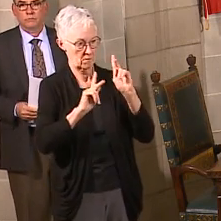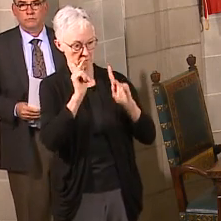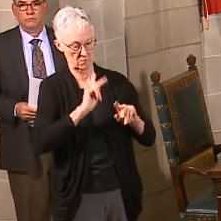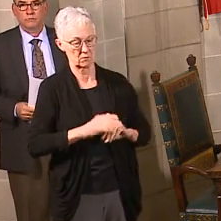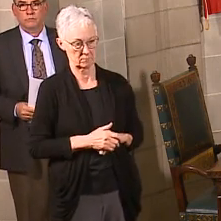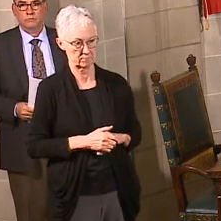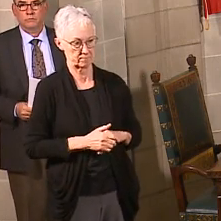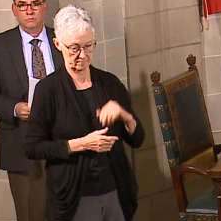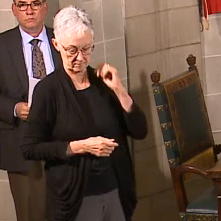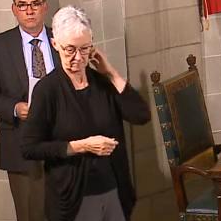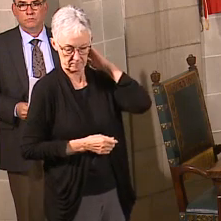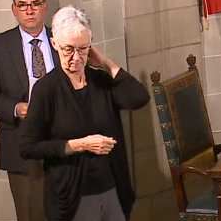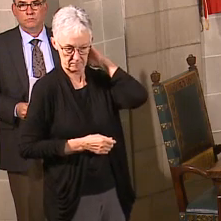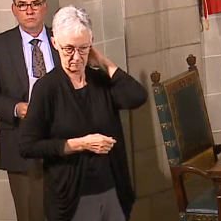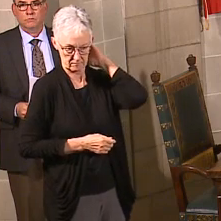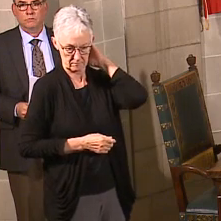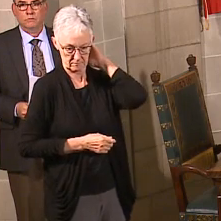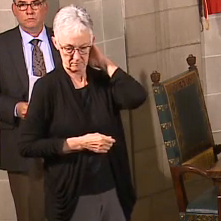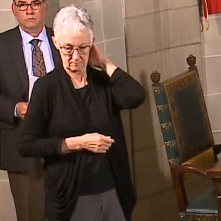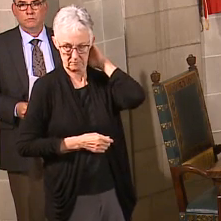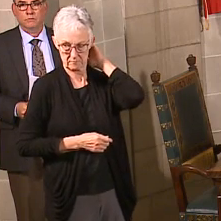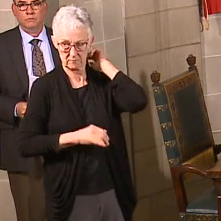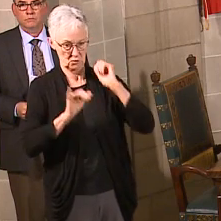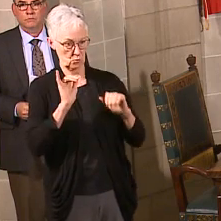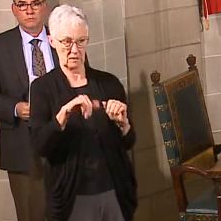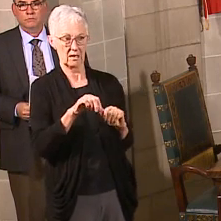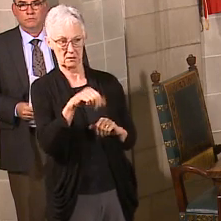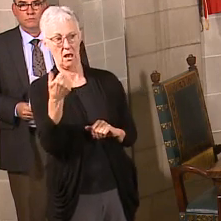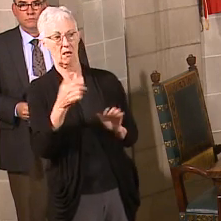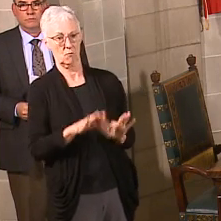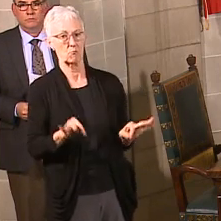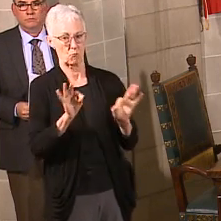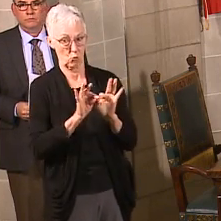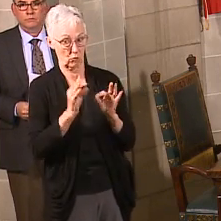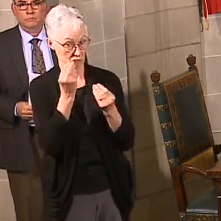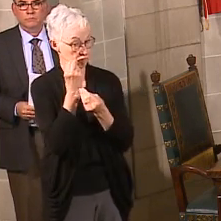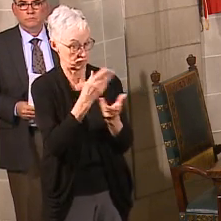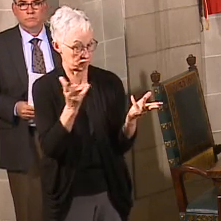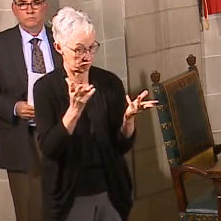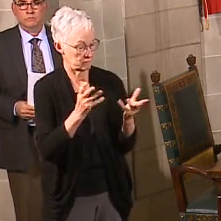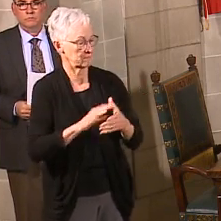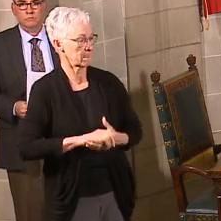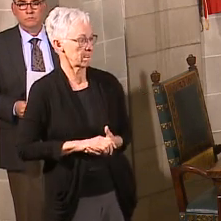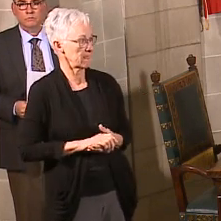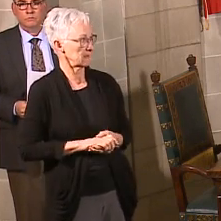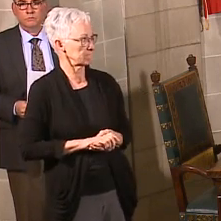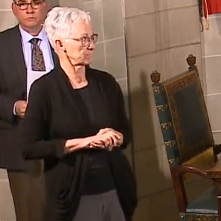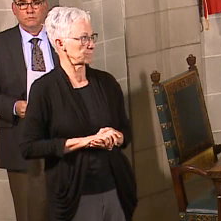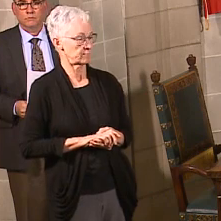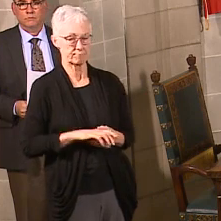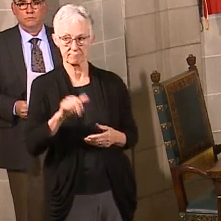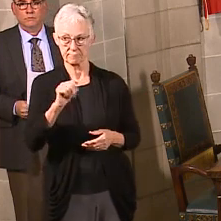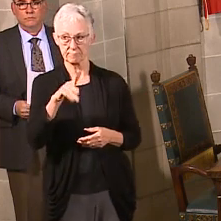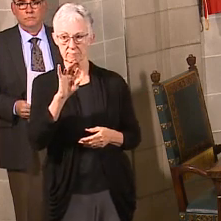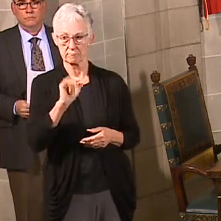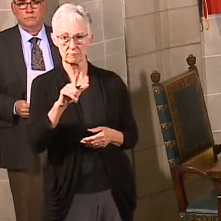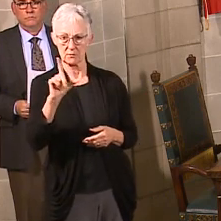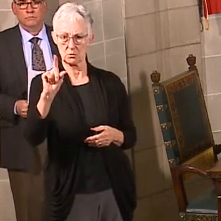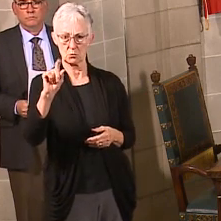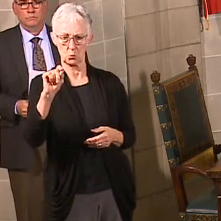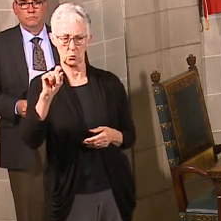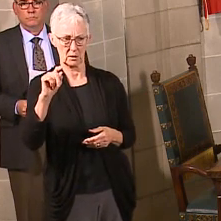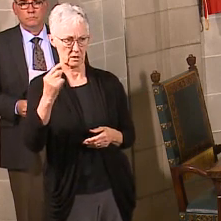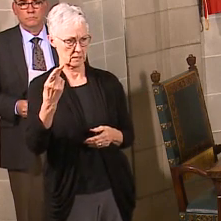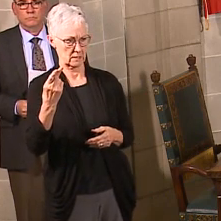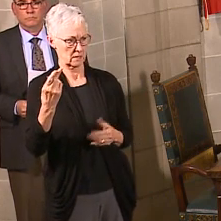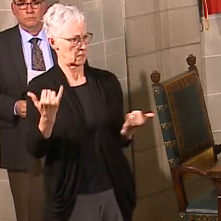back here in the state. So that is another important message we have today. Also, April 20th has somehow become